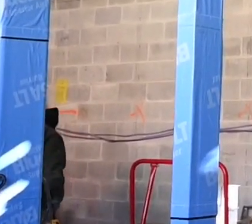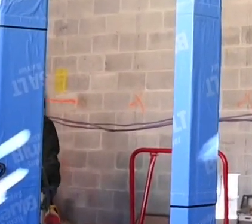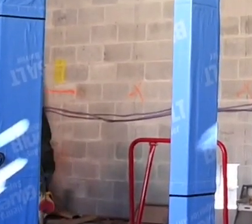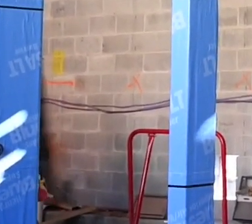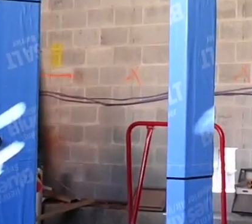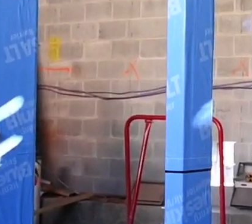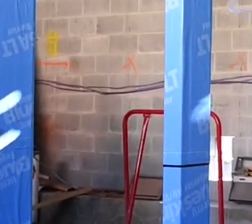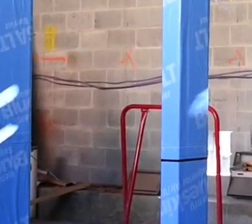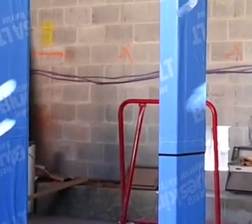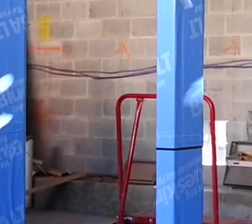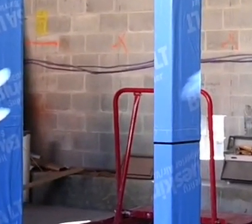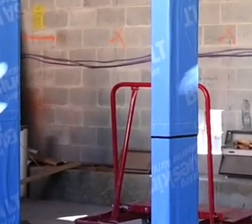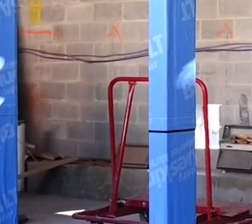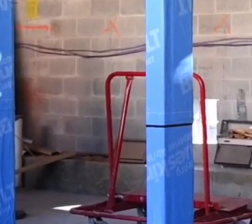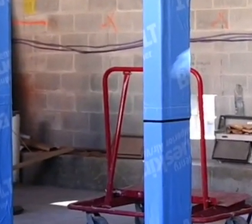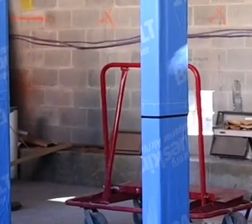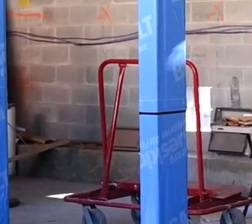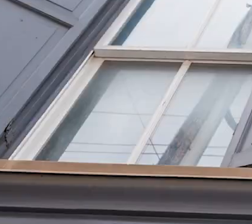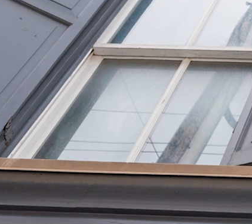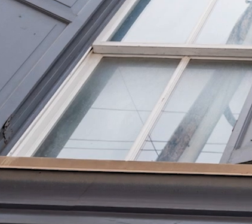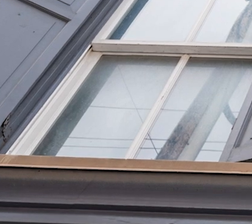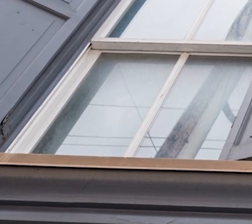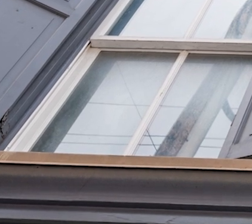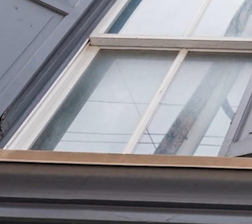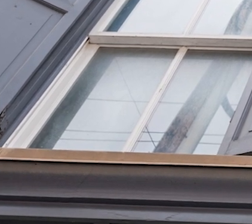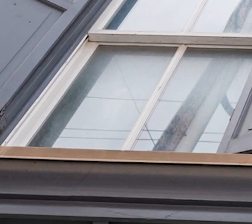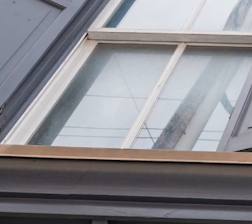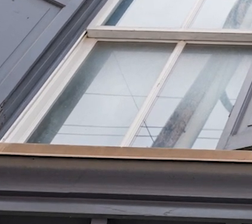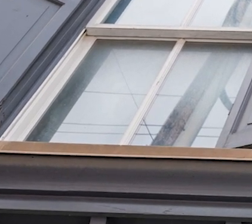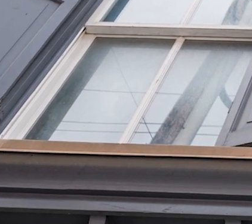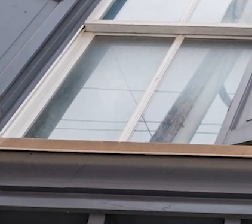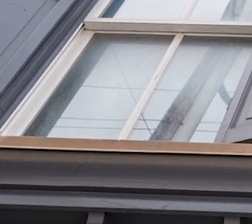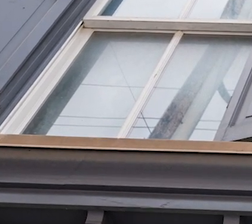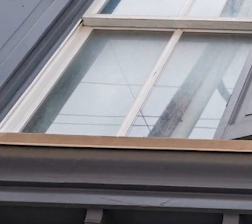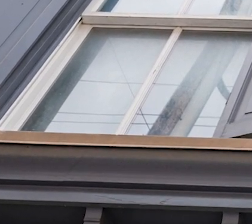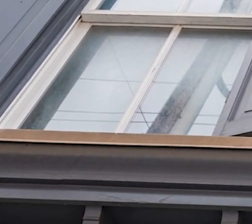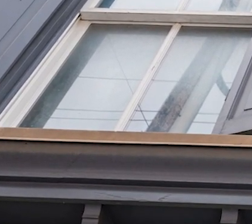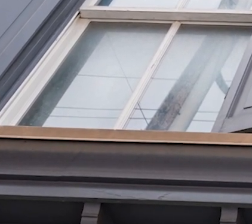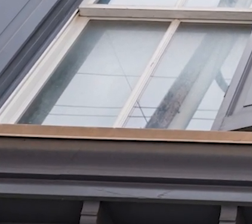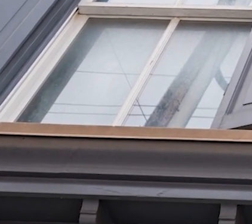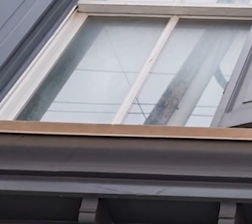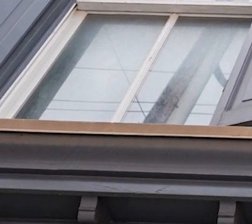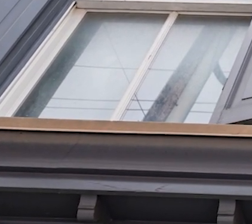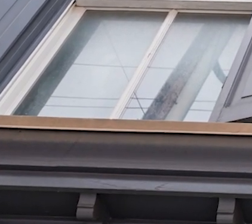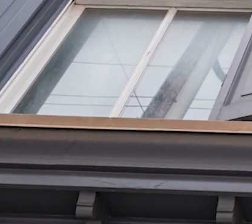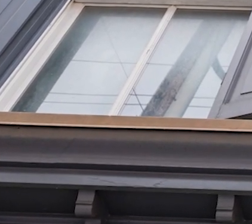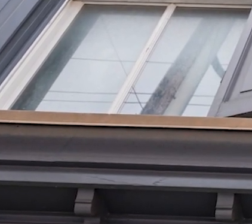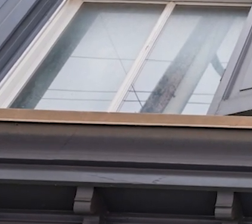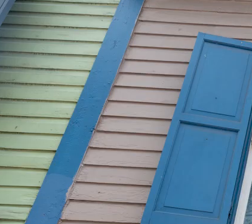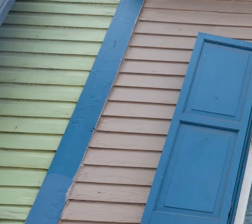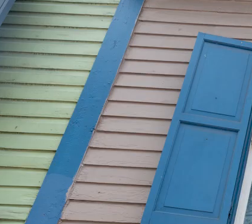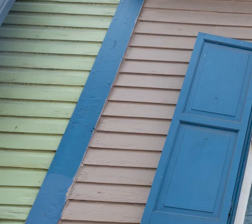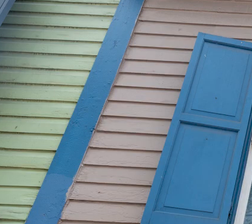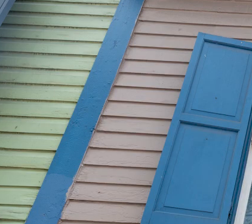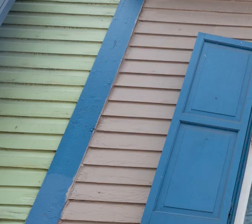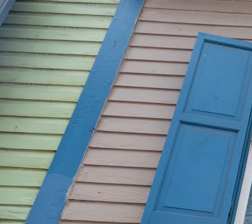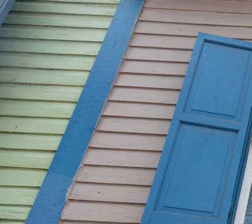use. We have also secured design approval for our Historic Preservation Commission